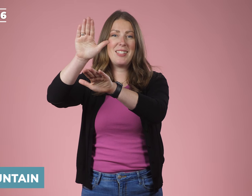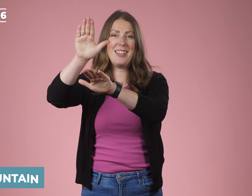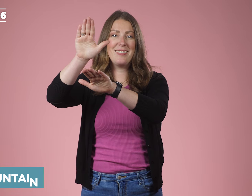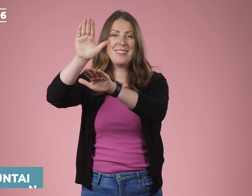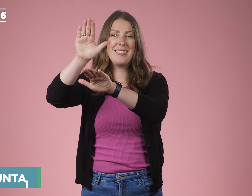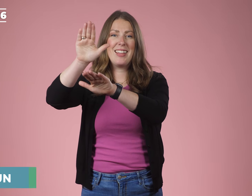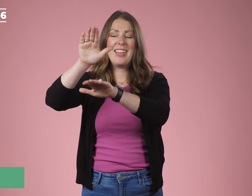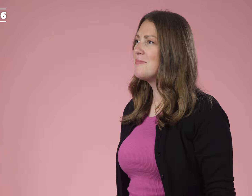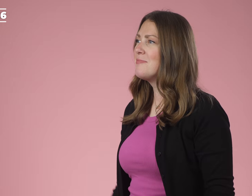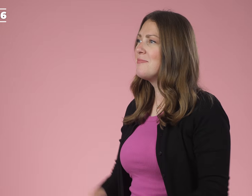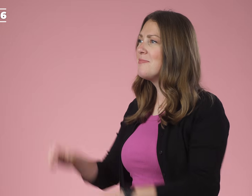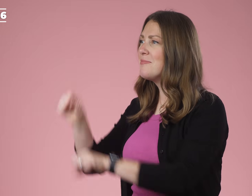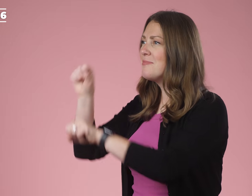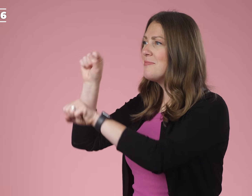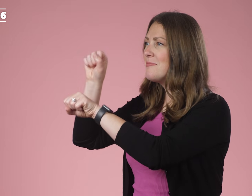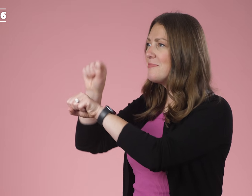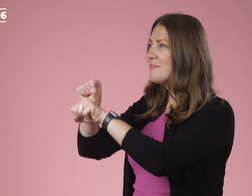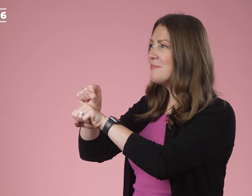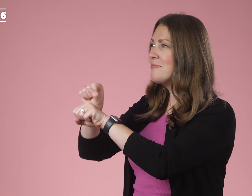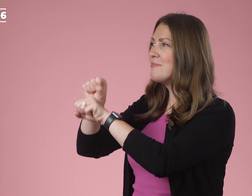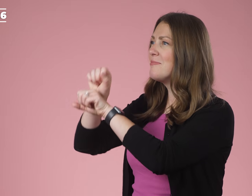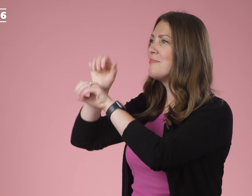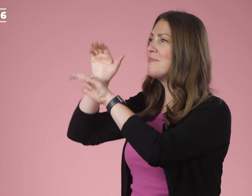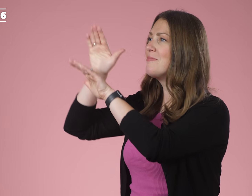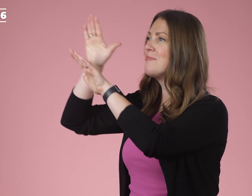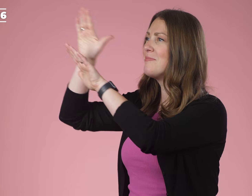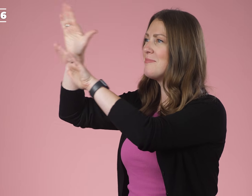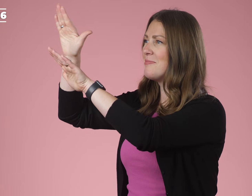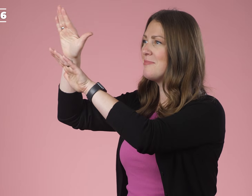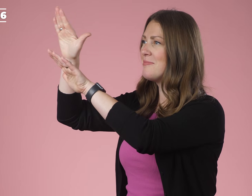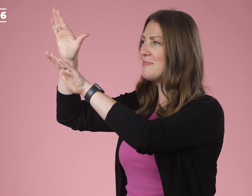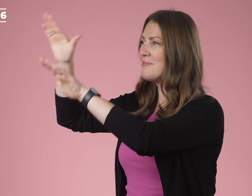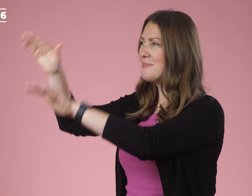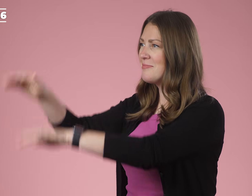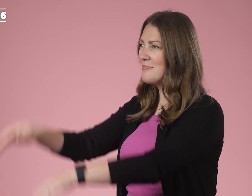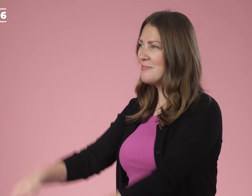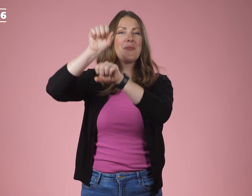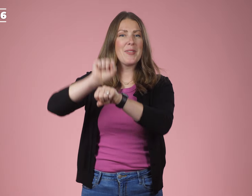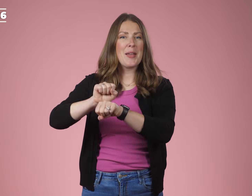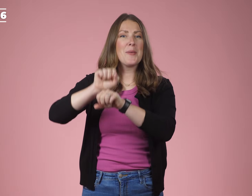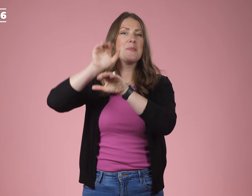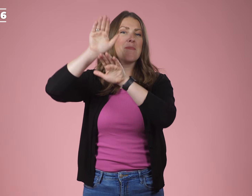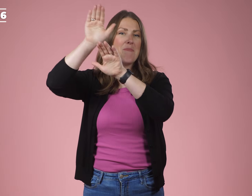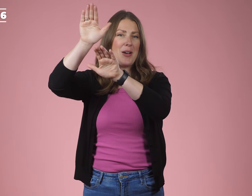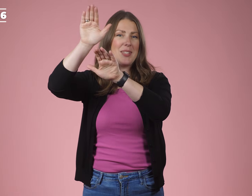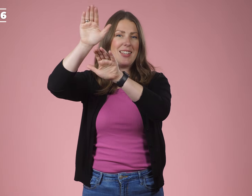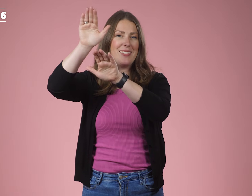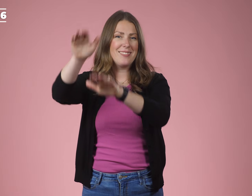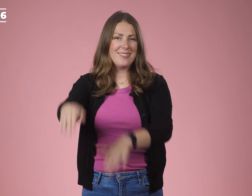Mountain. It's the sign rock going up. Mountain.